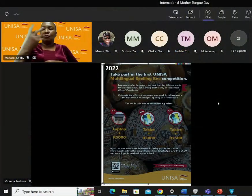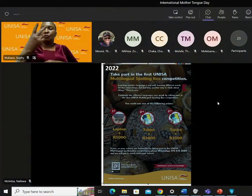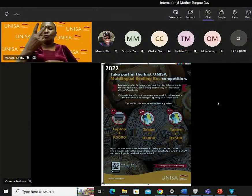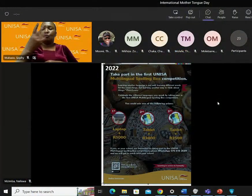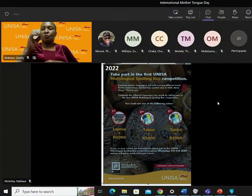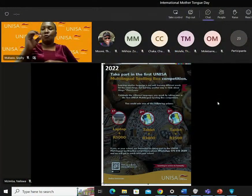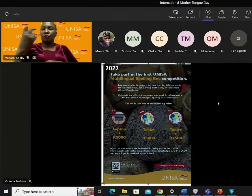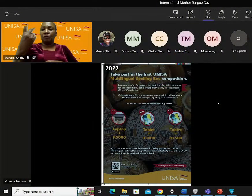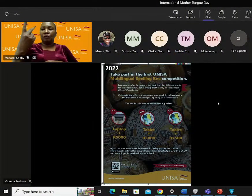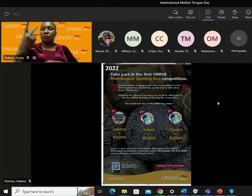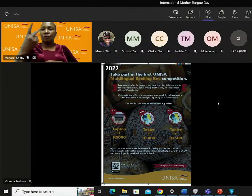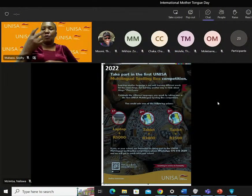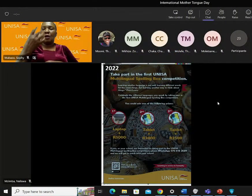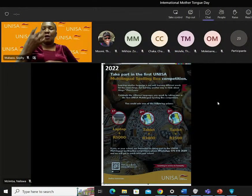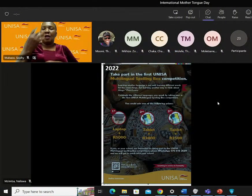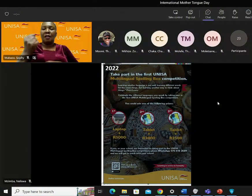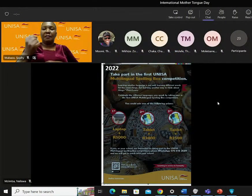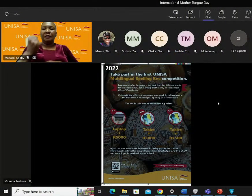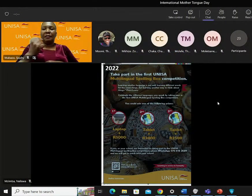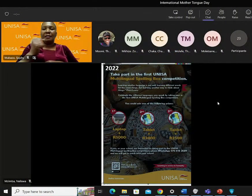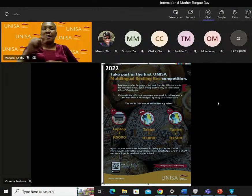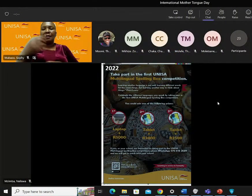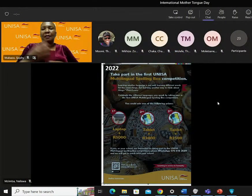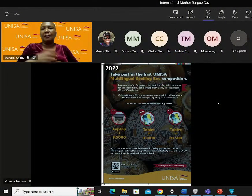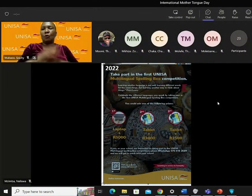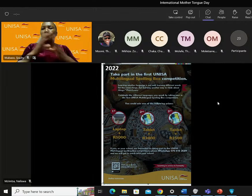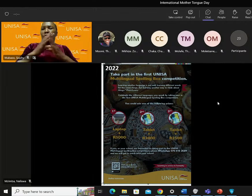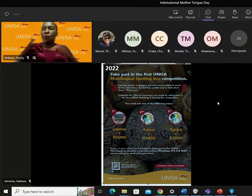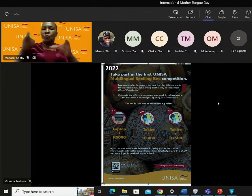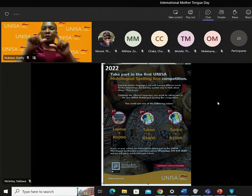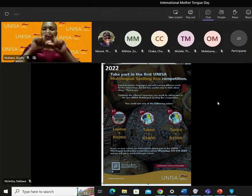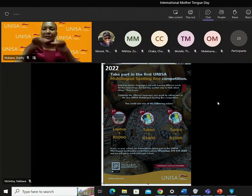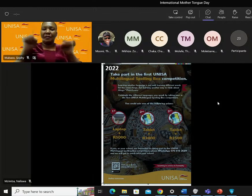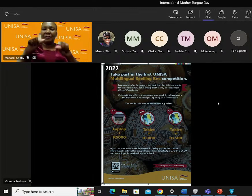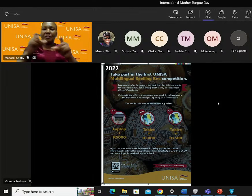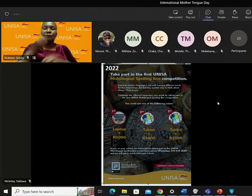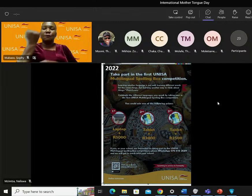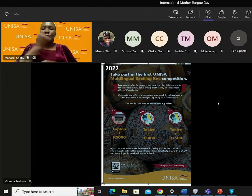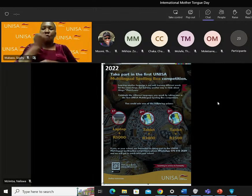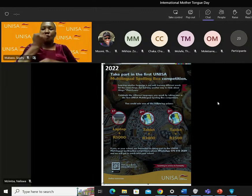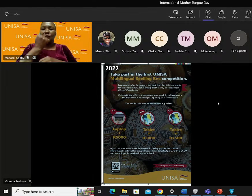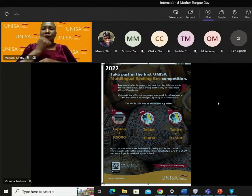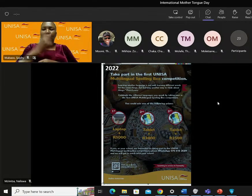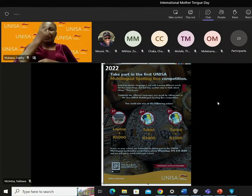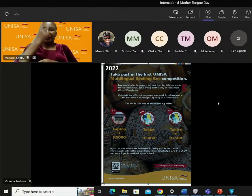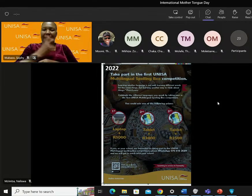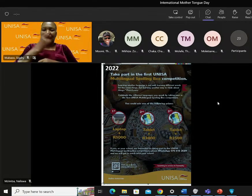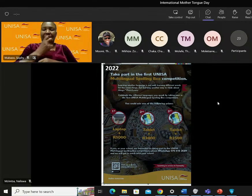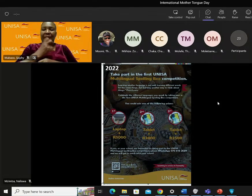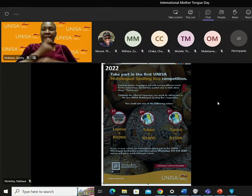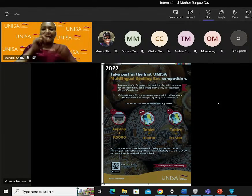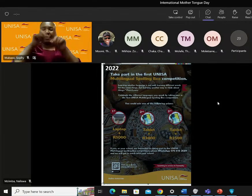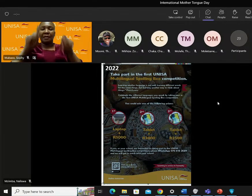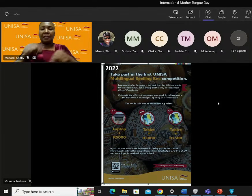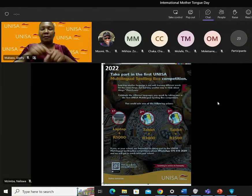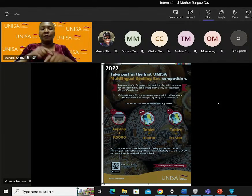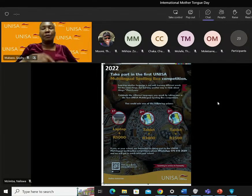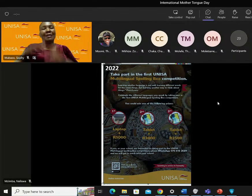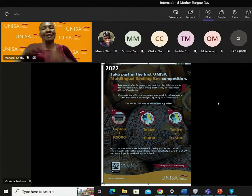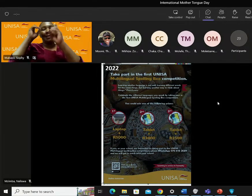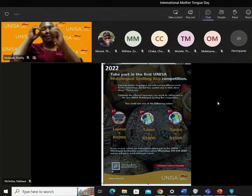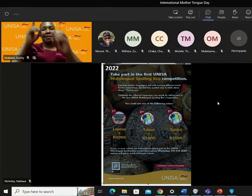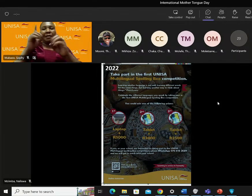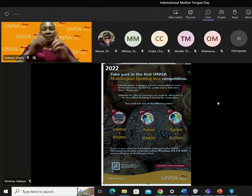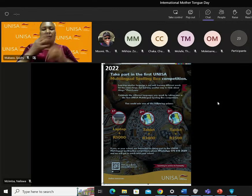had another huge highlight. Sorry for the very dark screen. We decided to have a multilingual